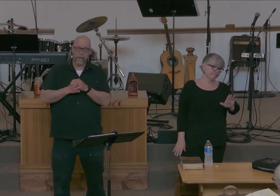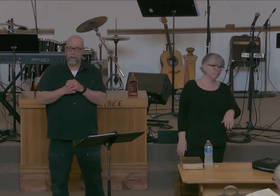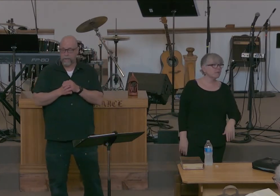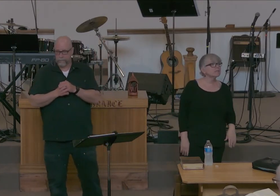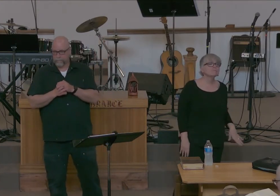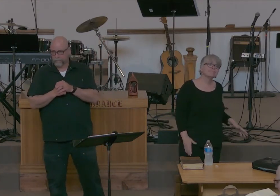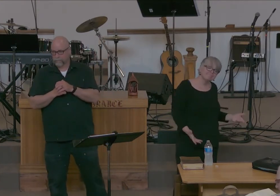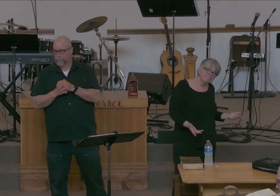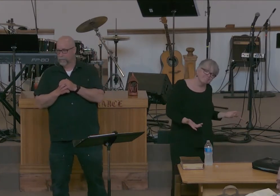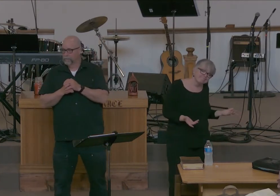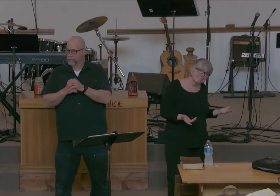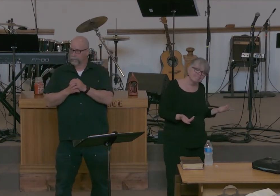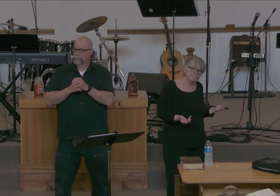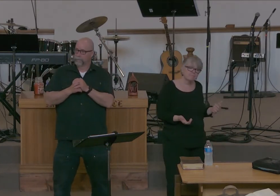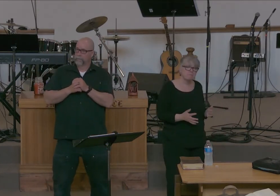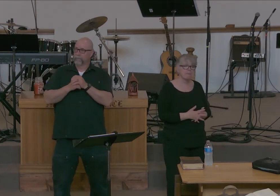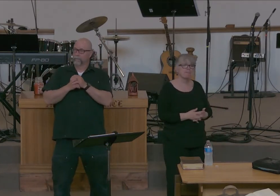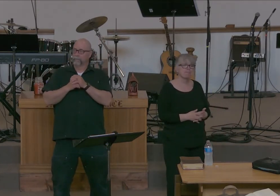it's not